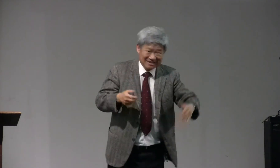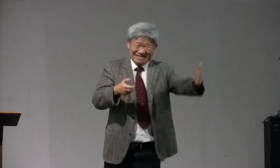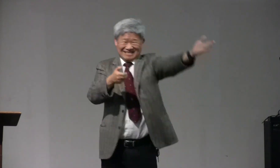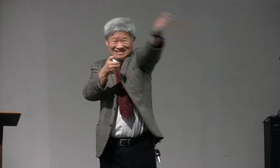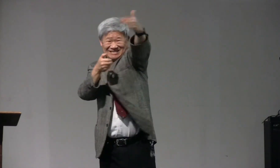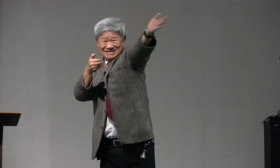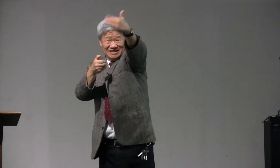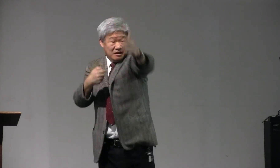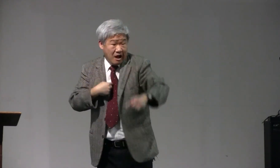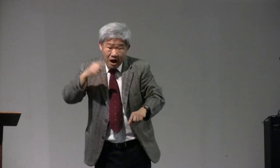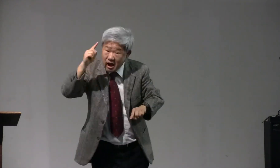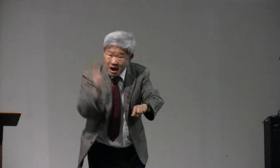can't pat him on the back.